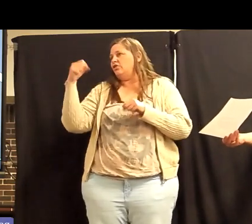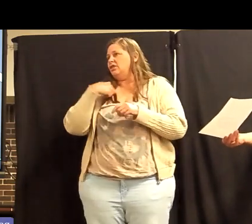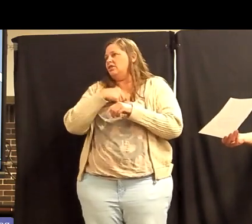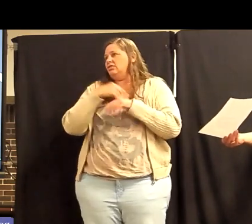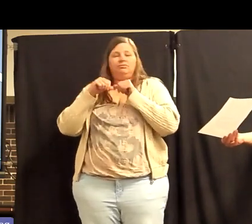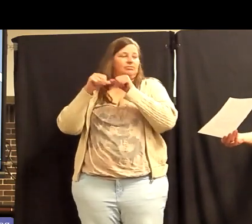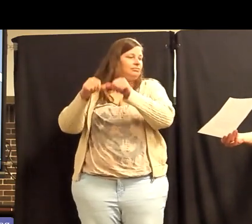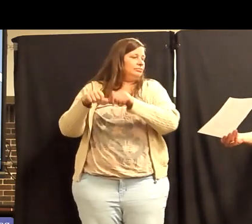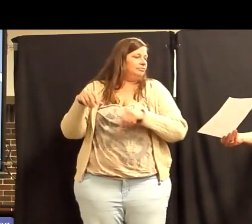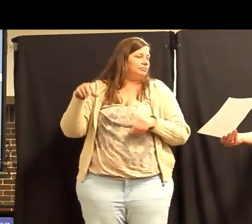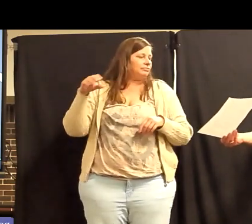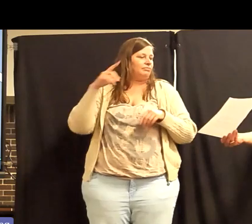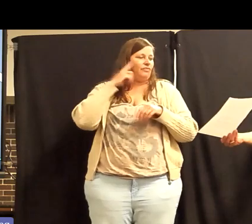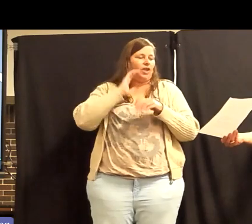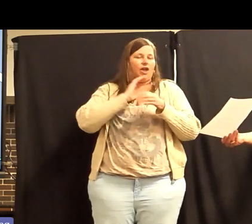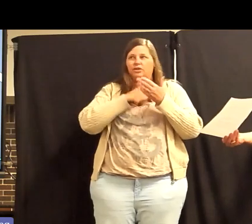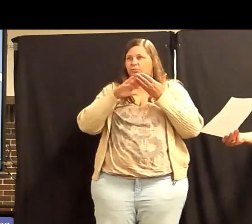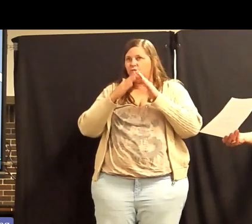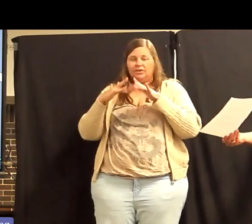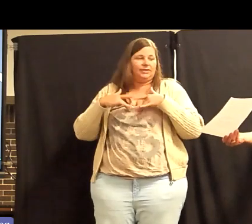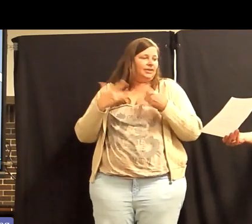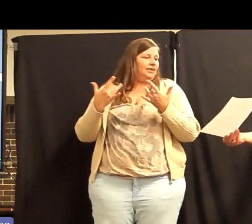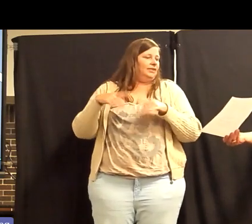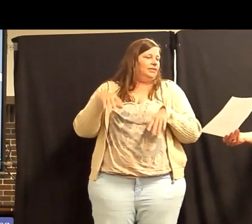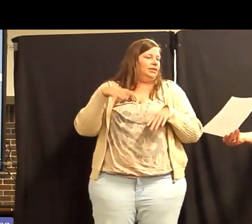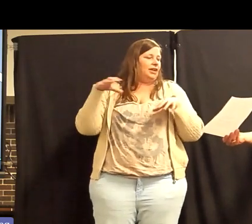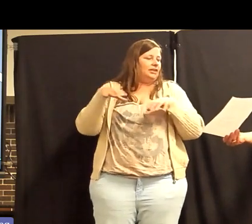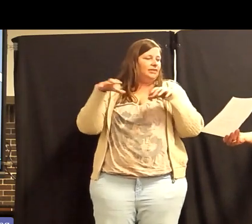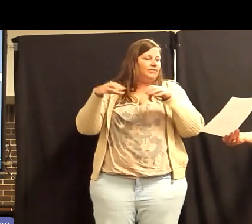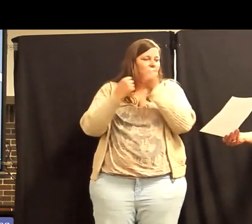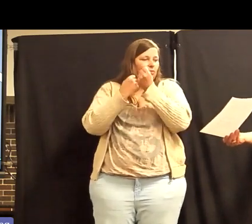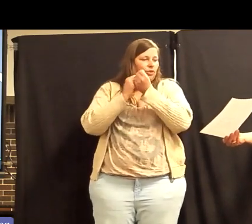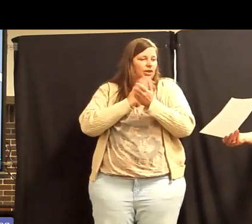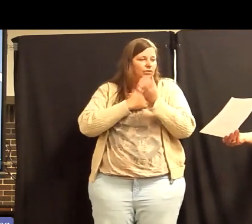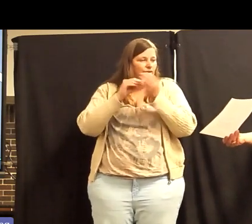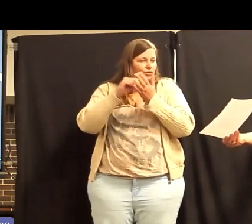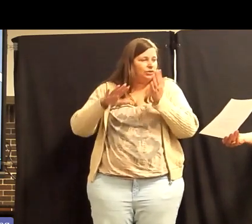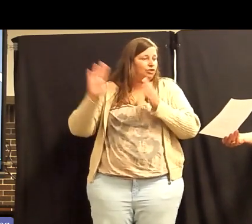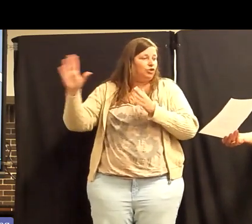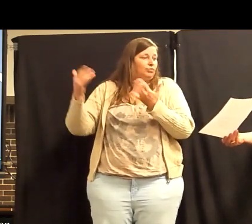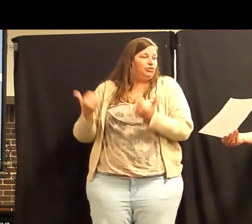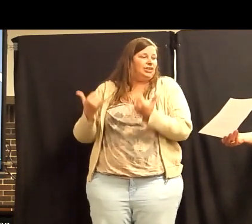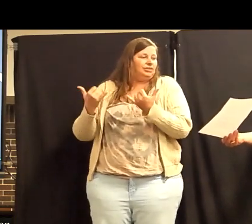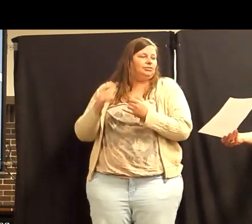You have been on the sidelines cheering for us consistently at community events,